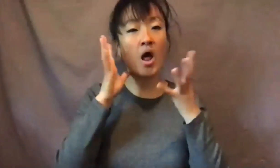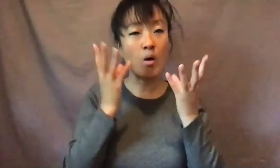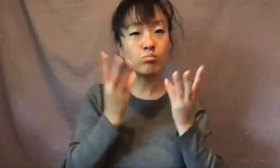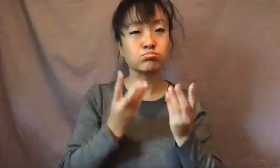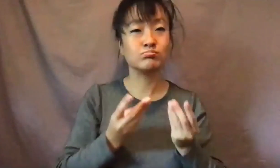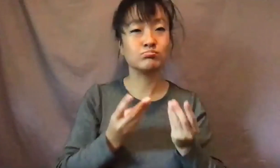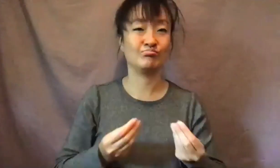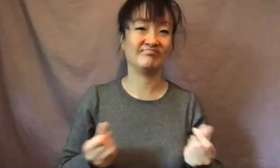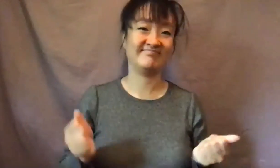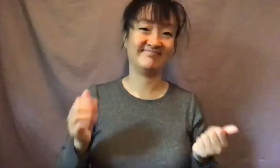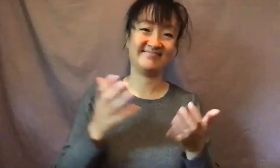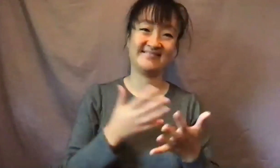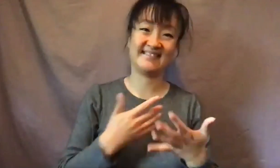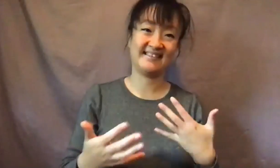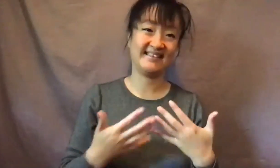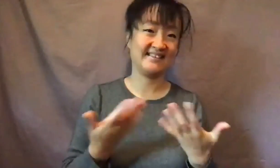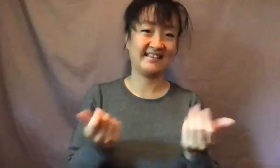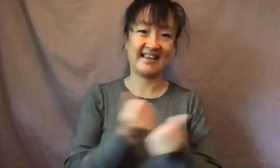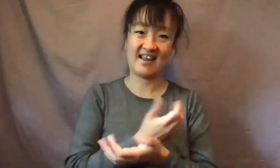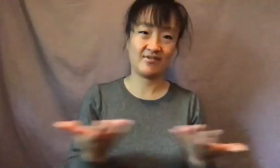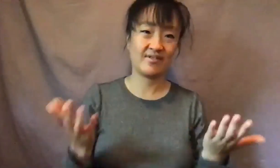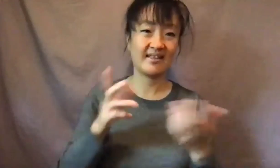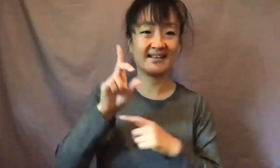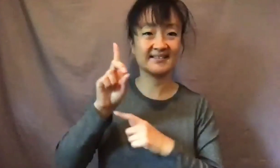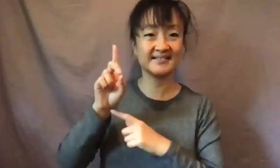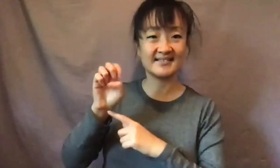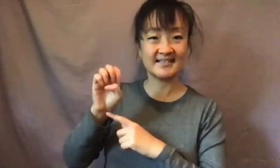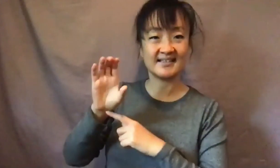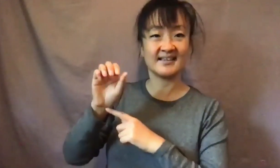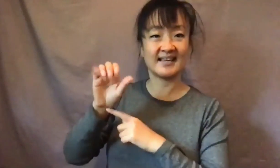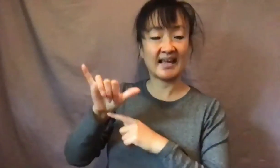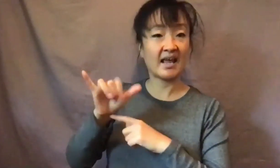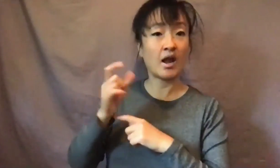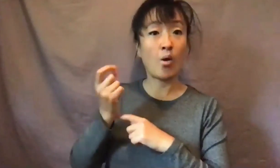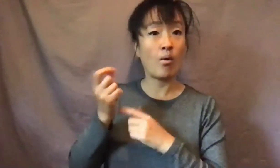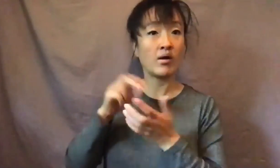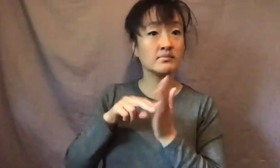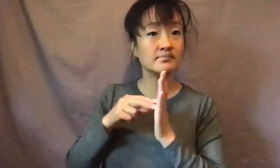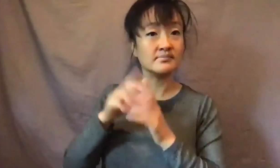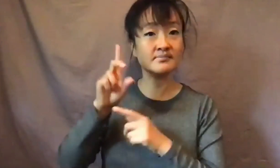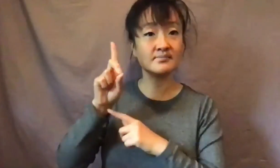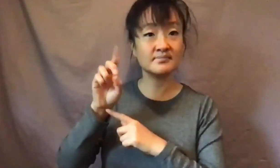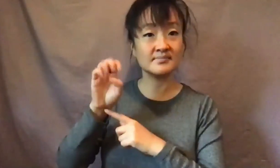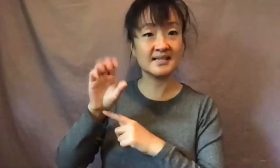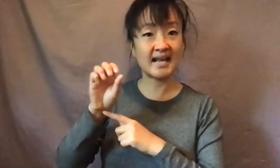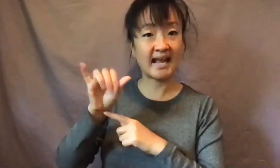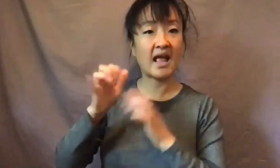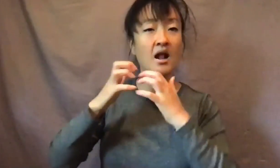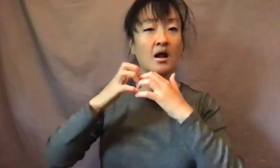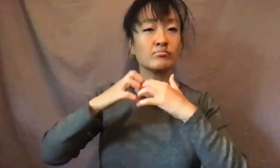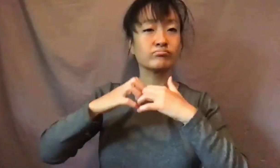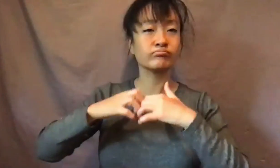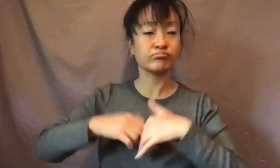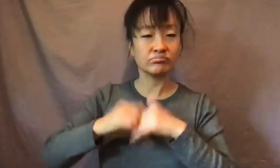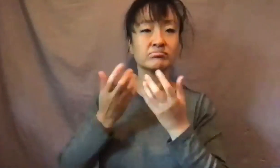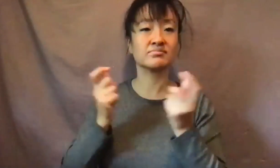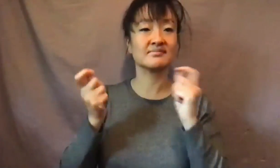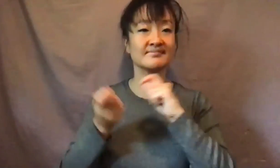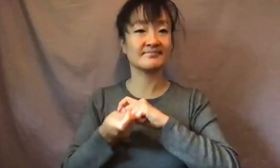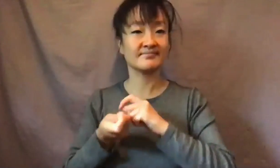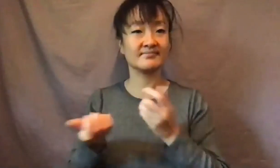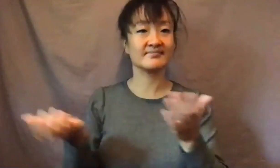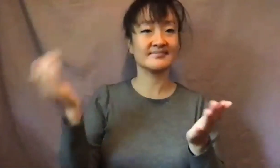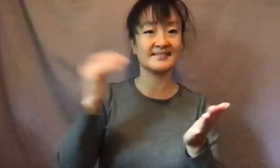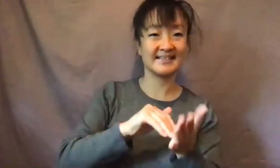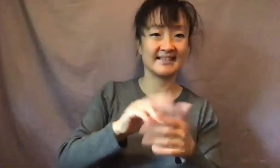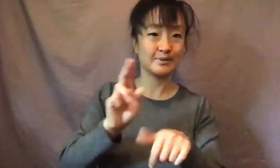goes down there. And what is decay? Decay is breaking things down so that they are then reusable, right? So we want to